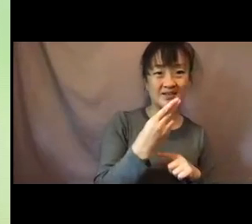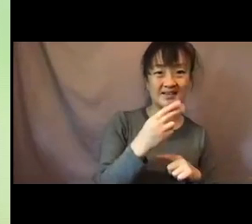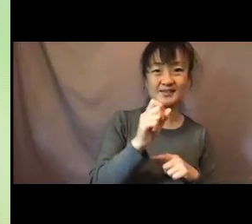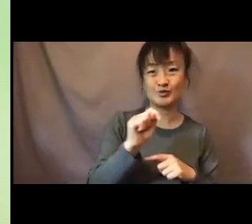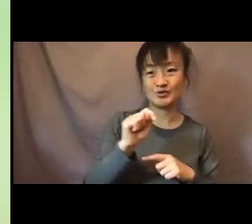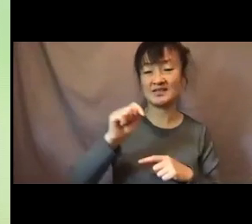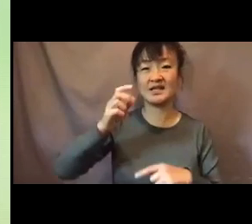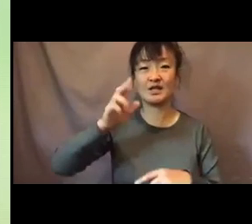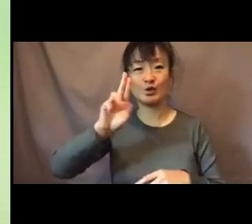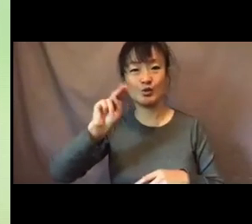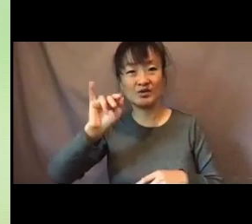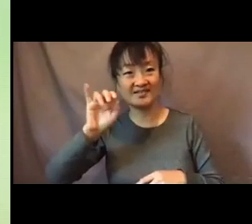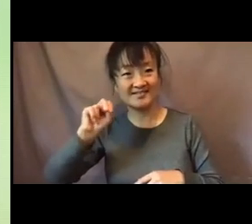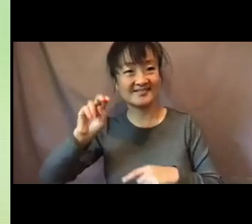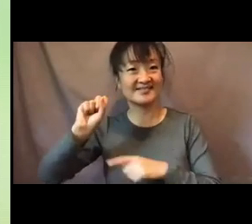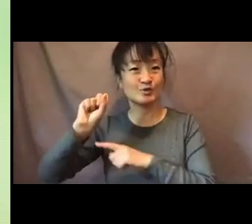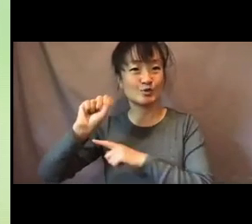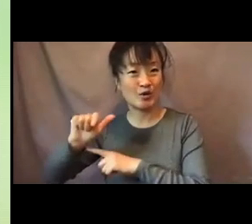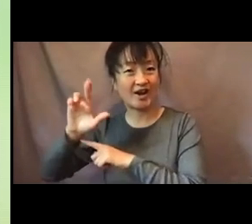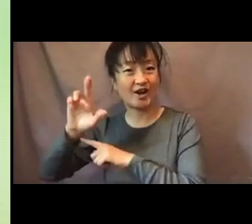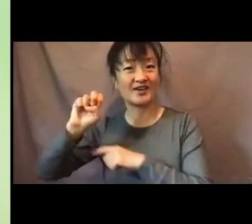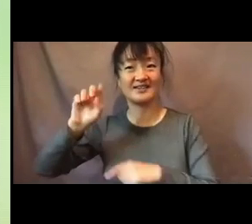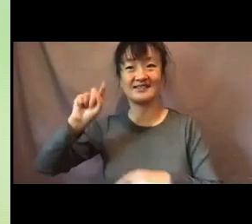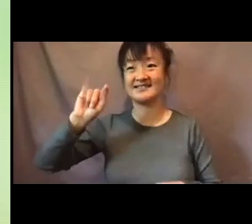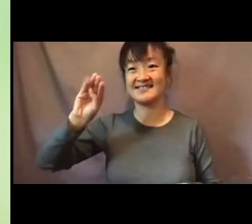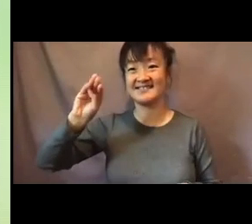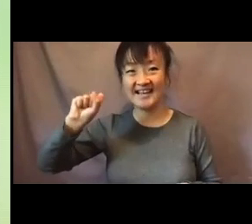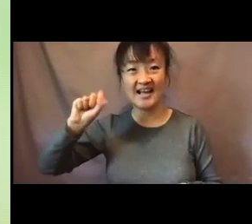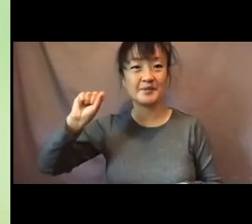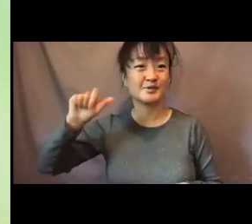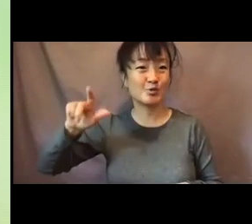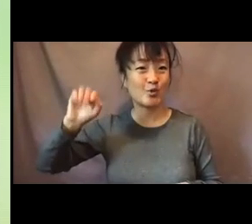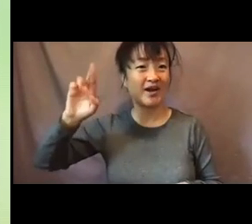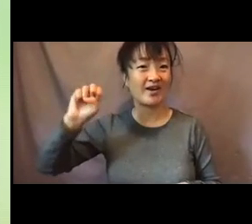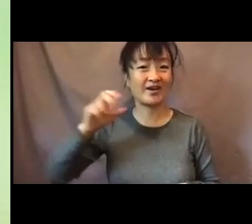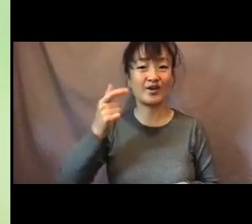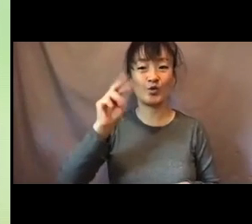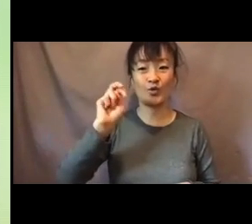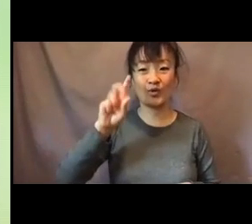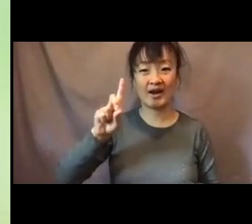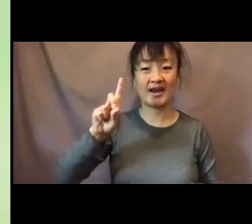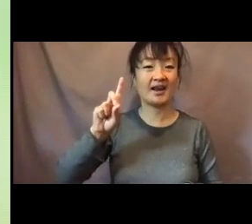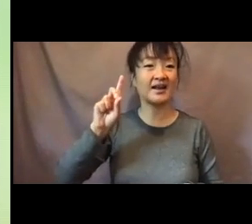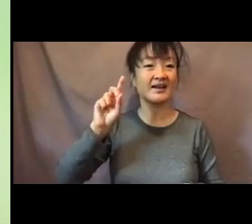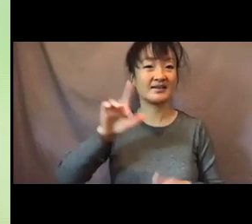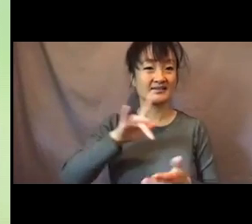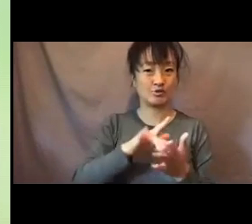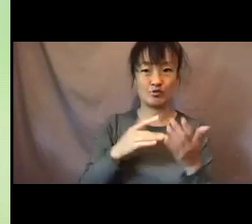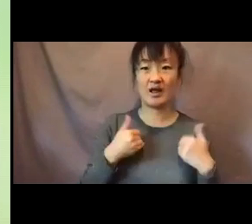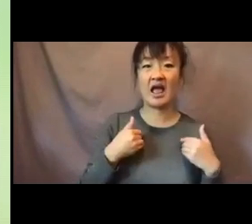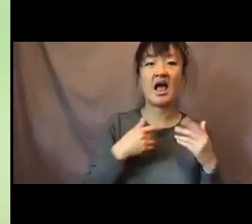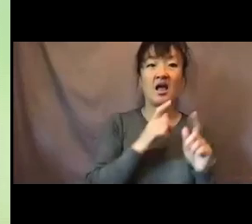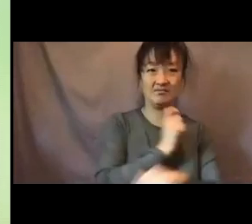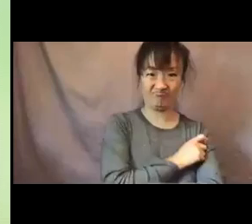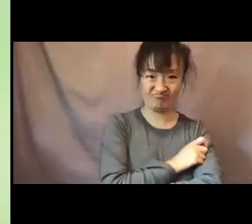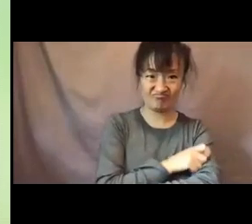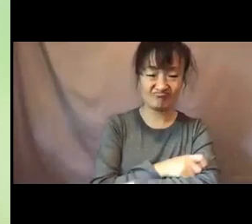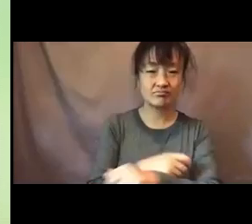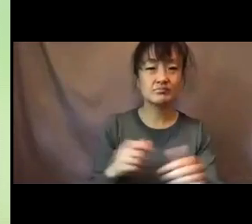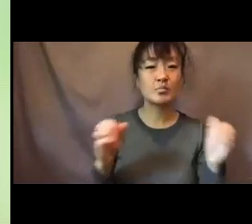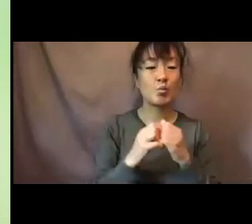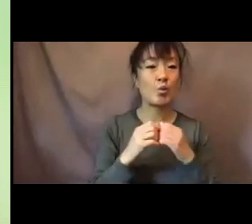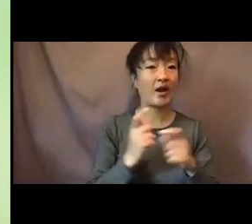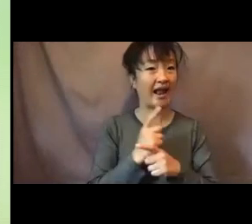Square, Grand Central, right? And there are also acupuncture points like this that are actually more active, right? And